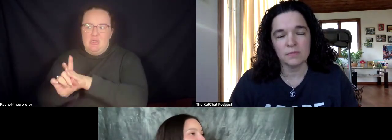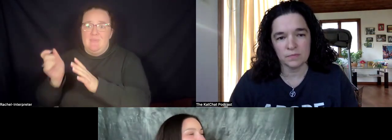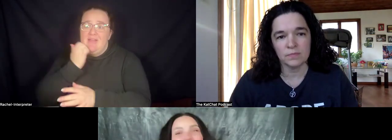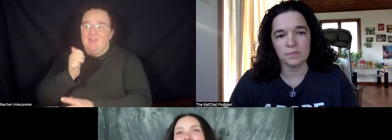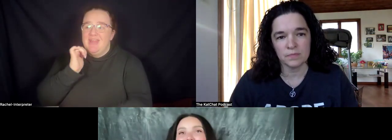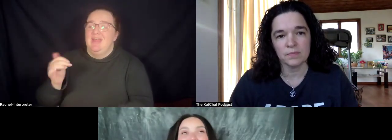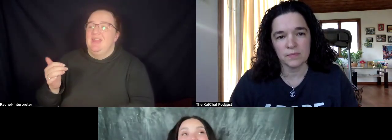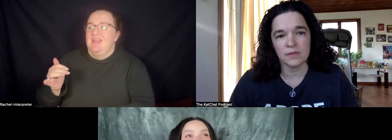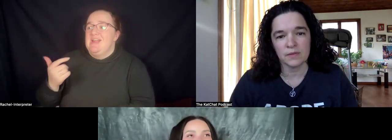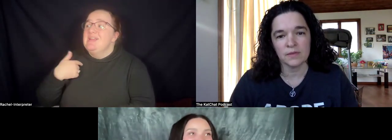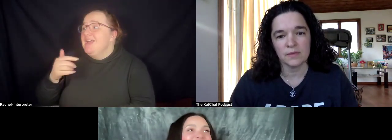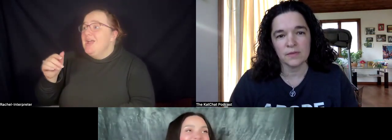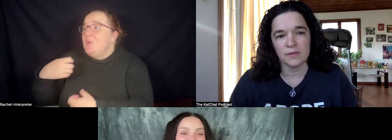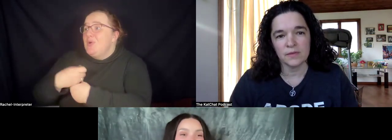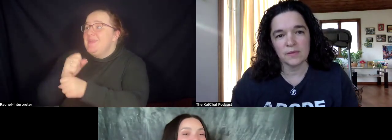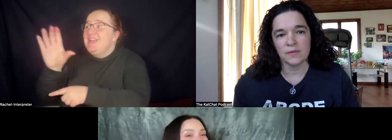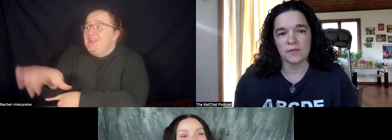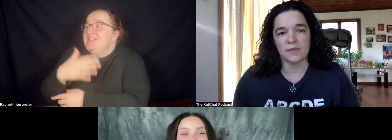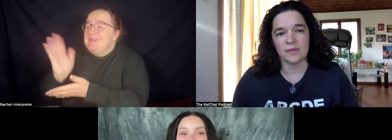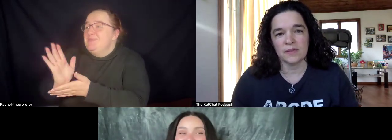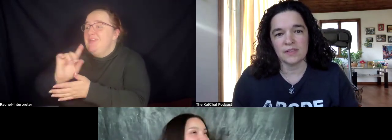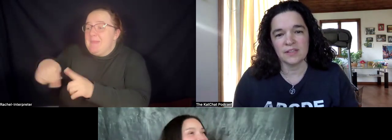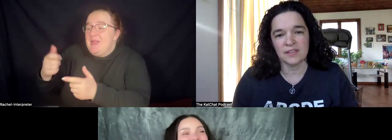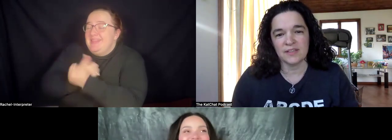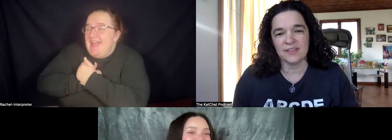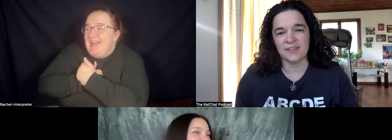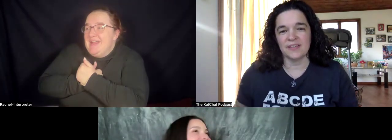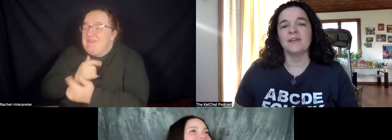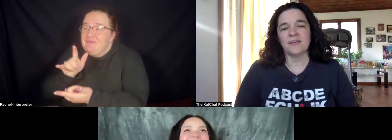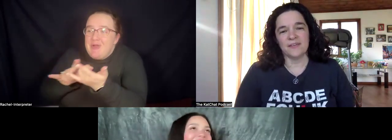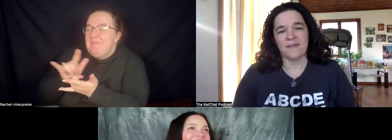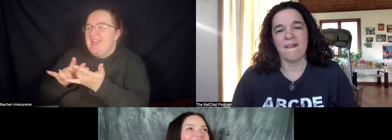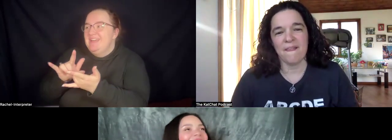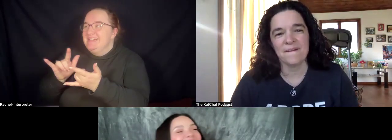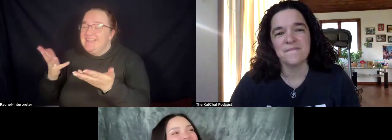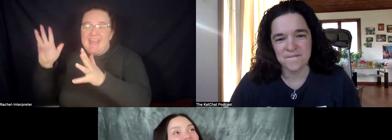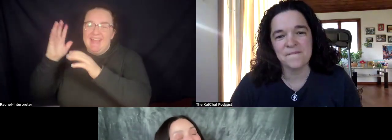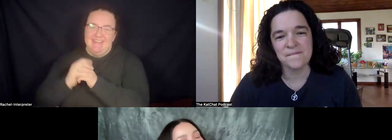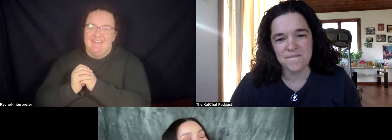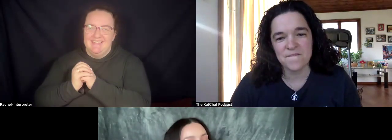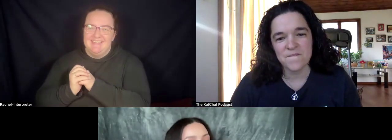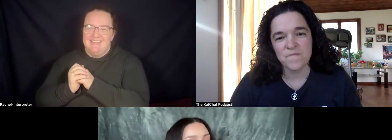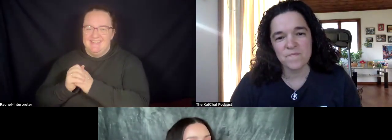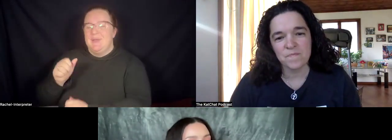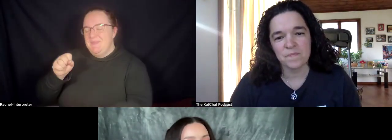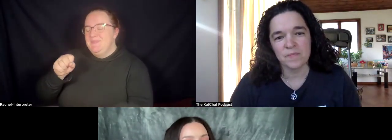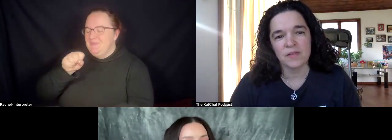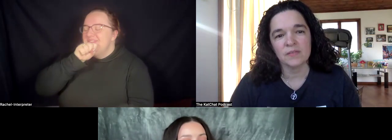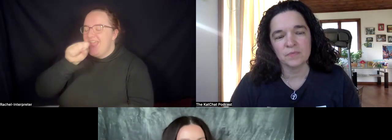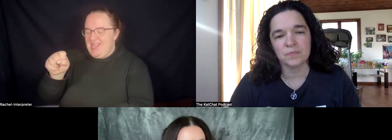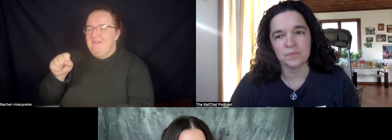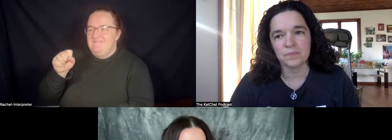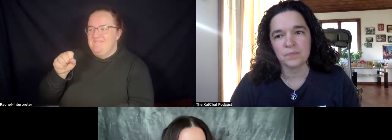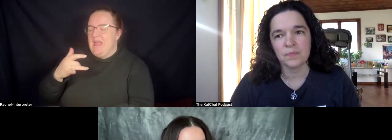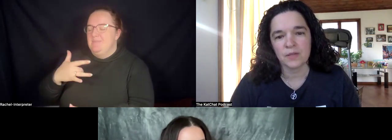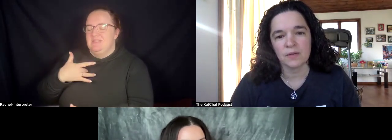guys, we're making a Christmas film about love and romance and yay. So I do love and I'm very blessed